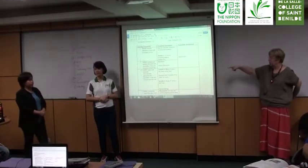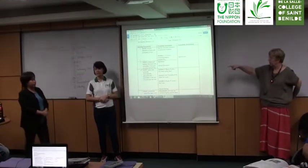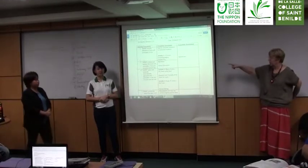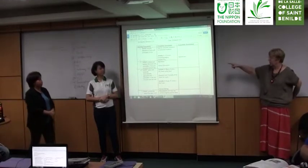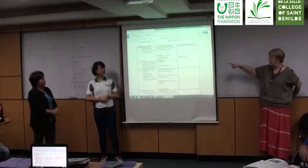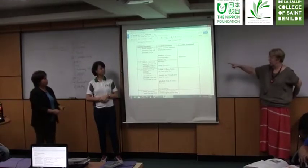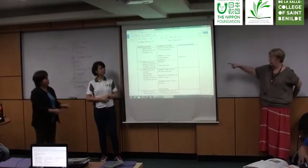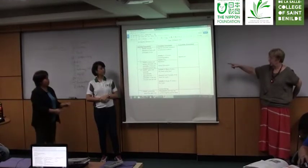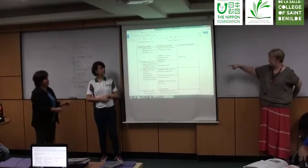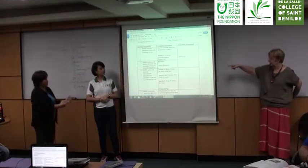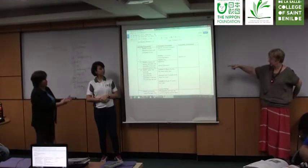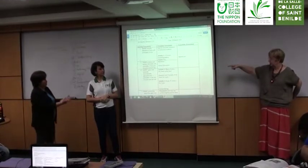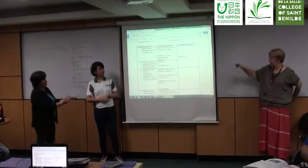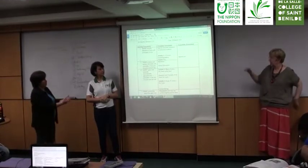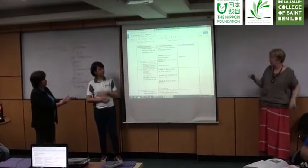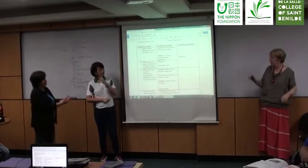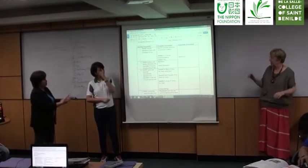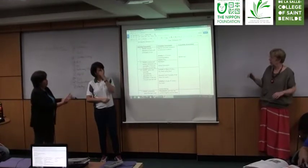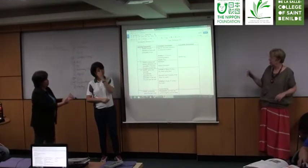you're using